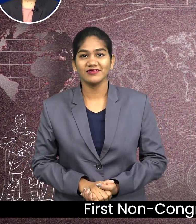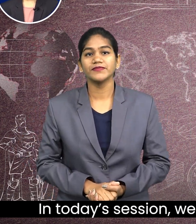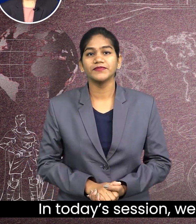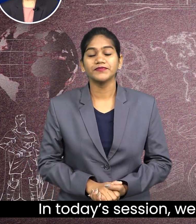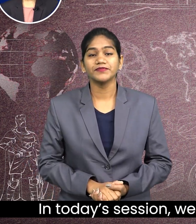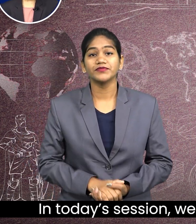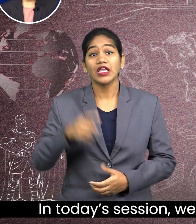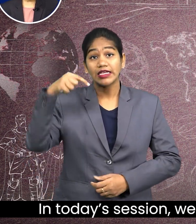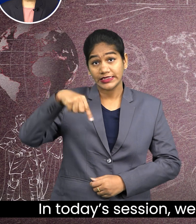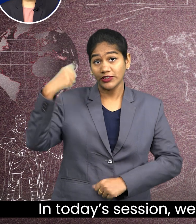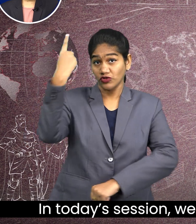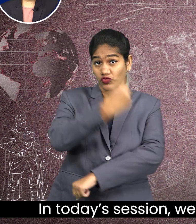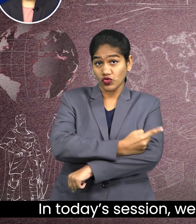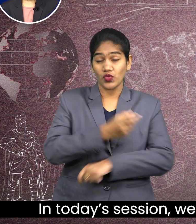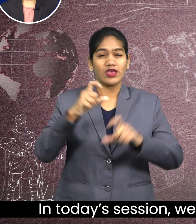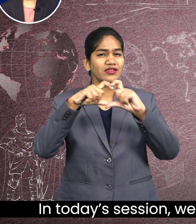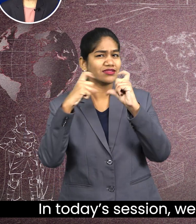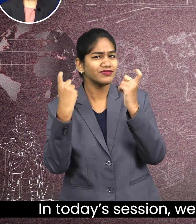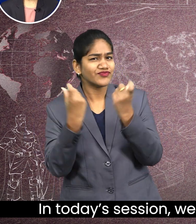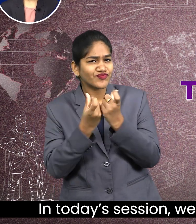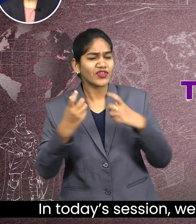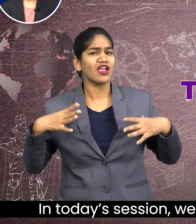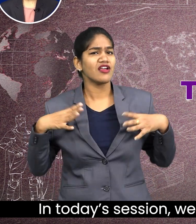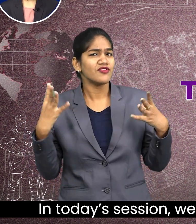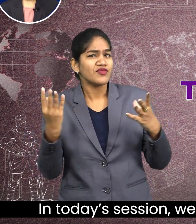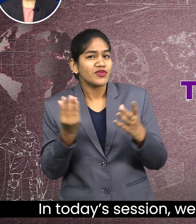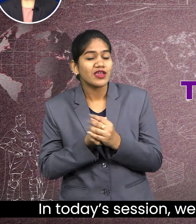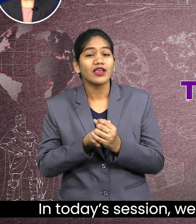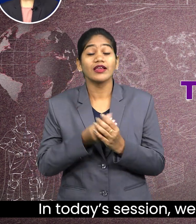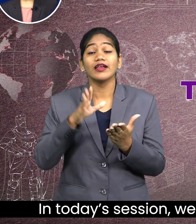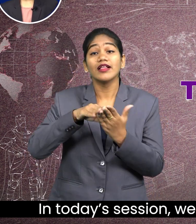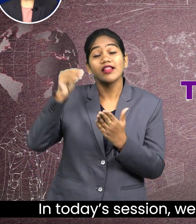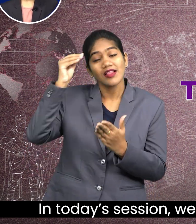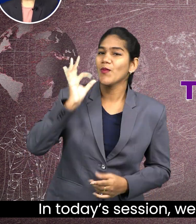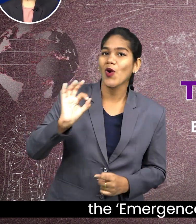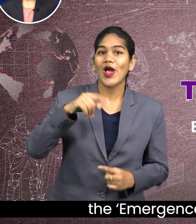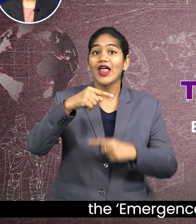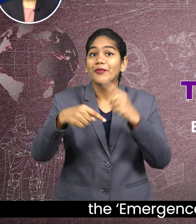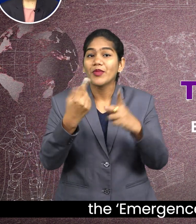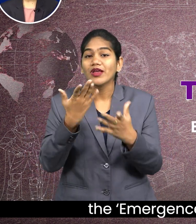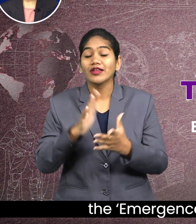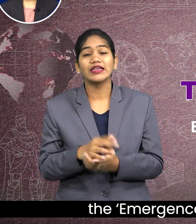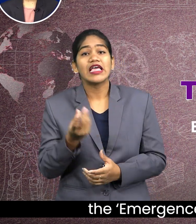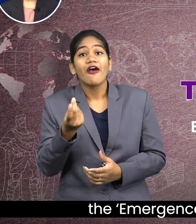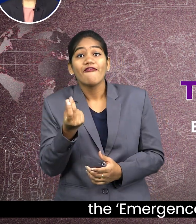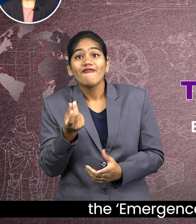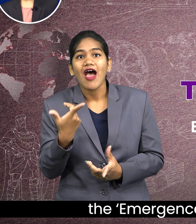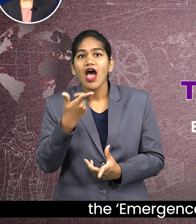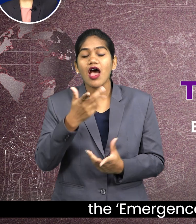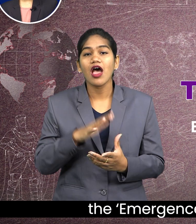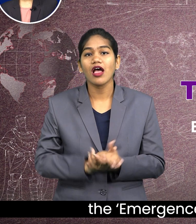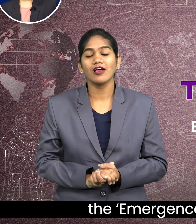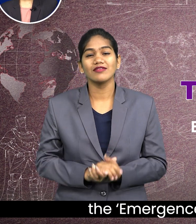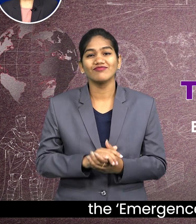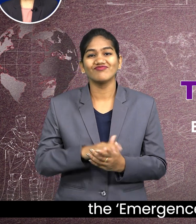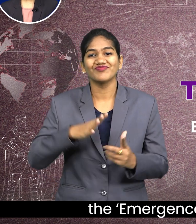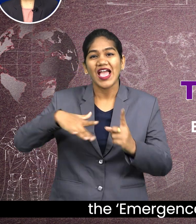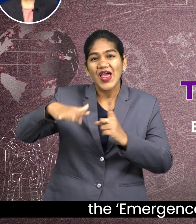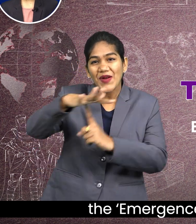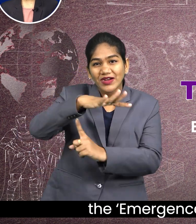In today's session, we are going to learn mainly about the emergence of regional